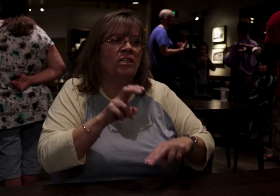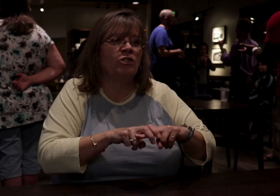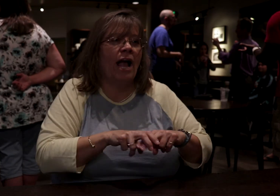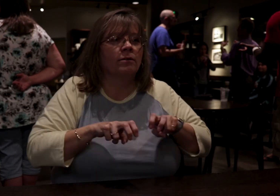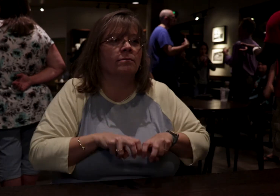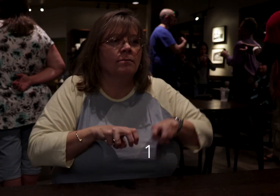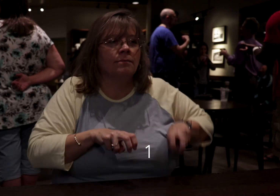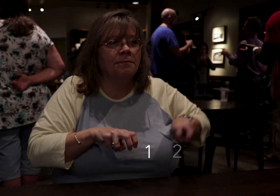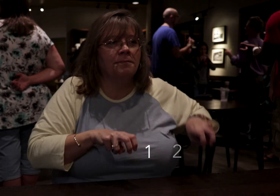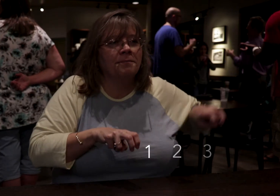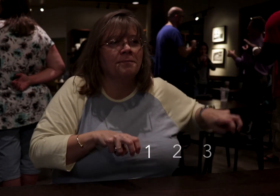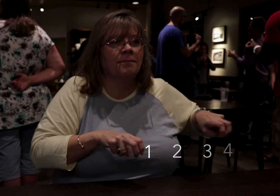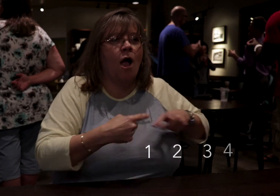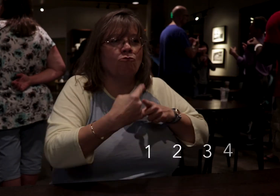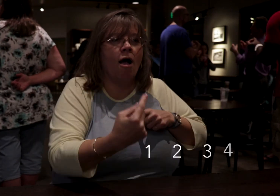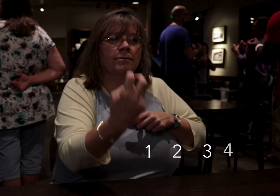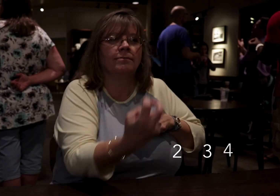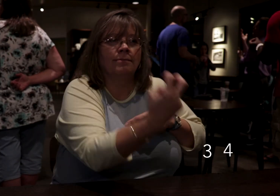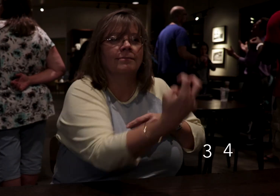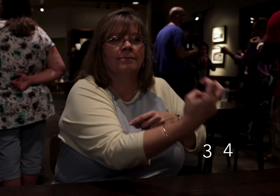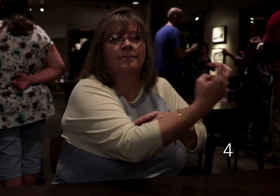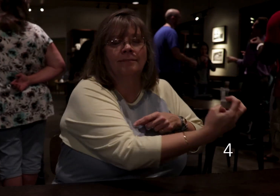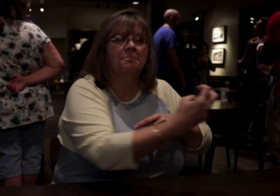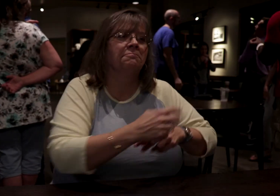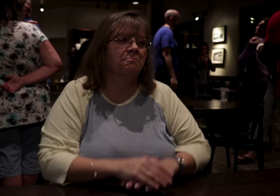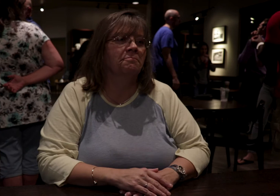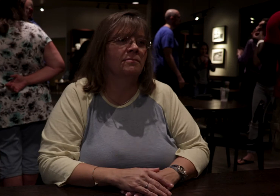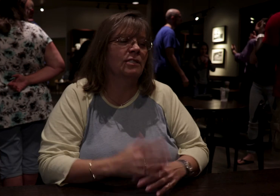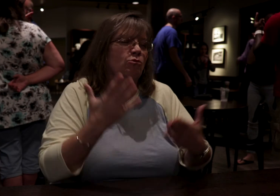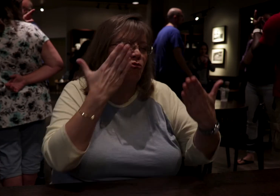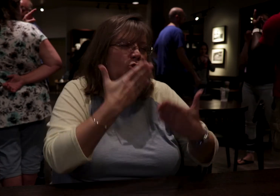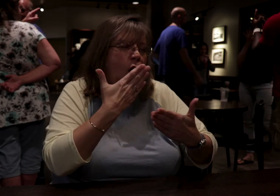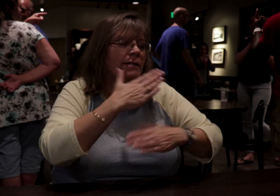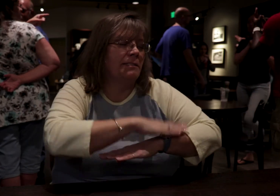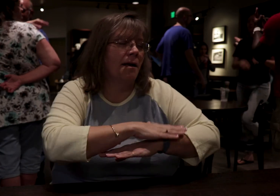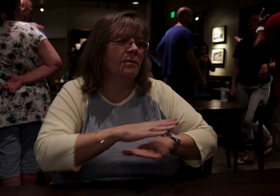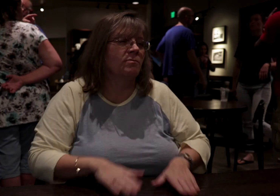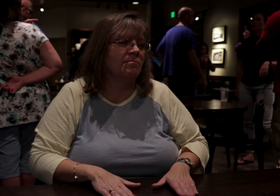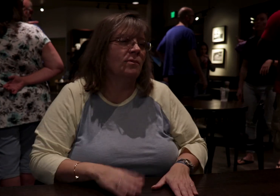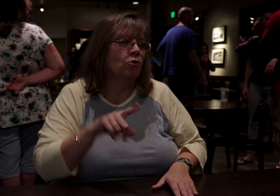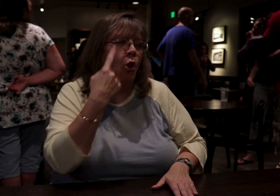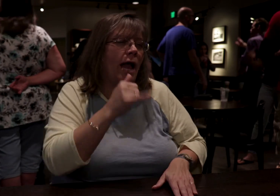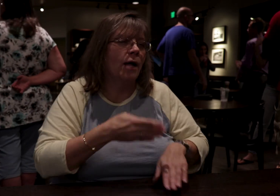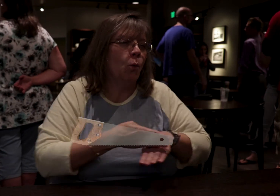four chairs, 1, 2, 3, 4, and four on the other side, 1, 2, 3, 4. And it's a dark table, it looks like